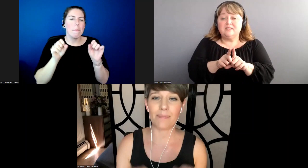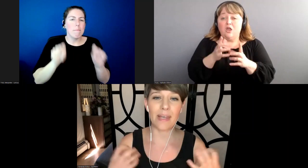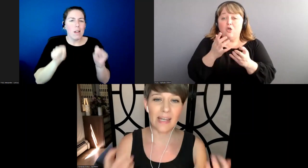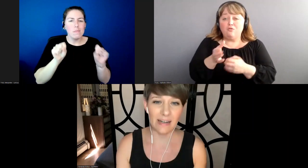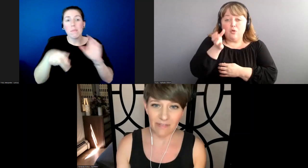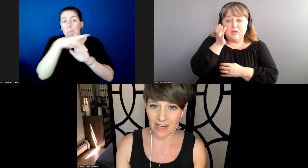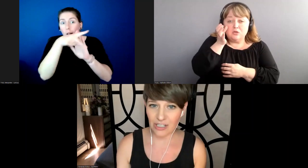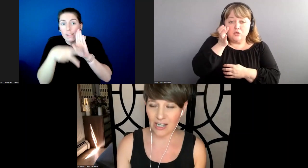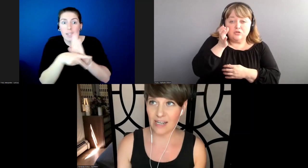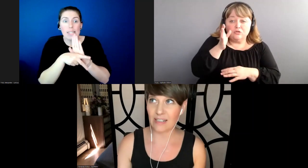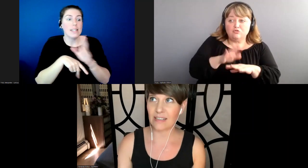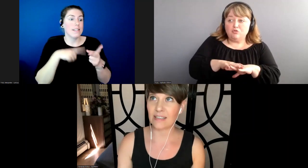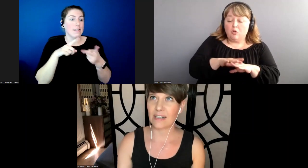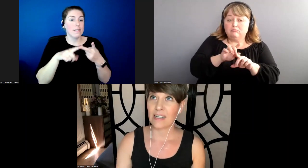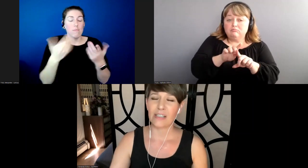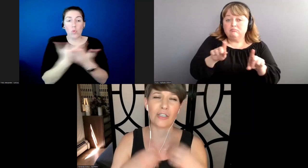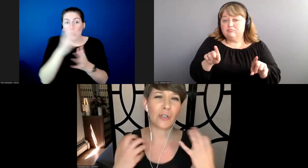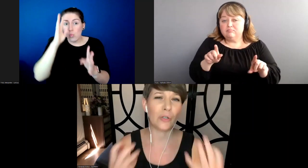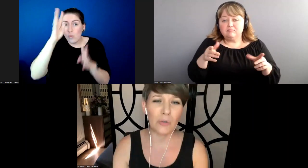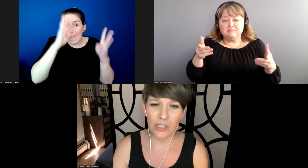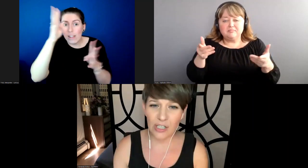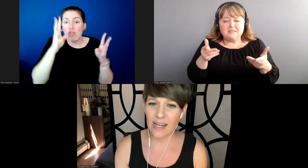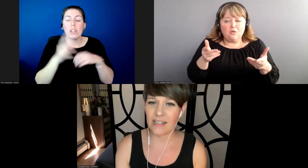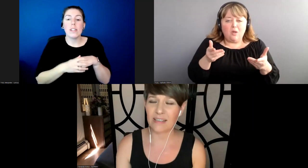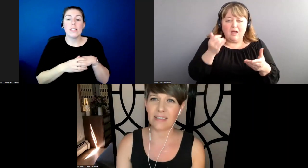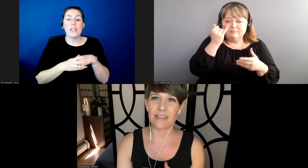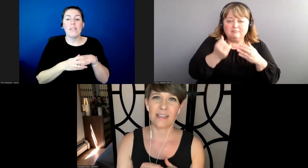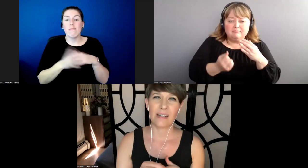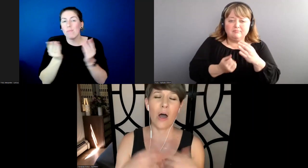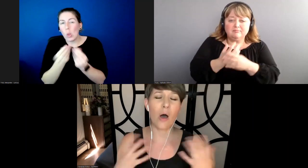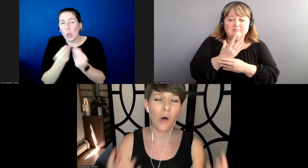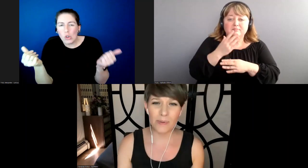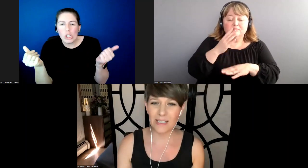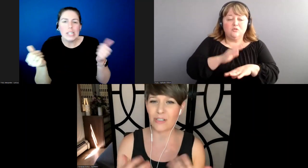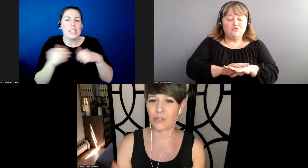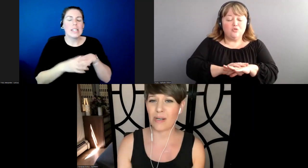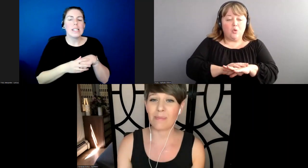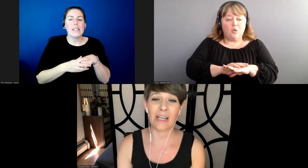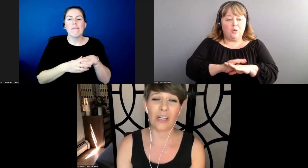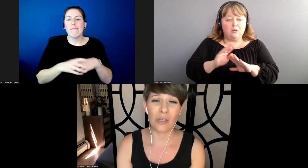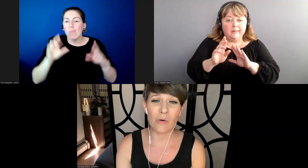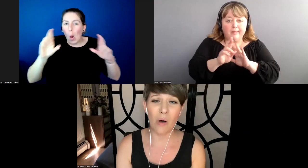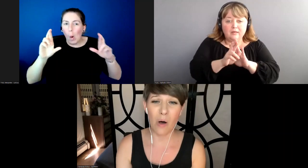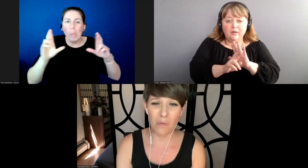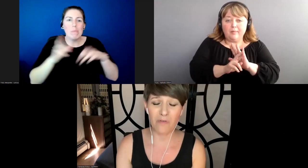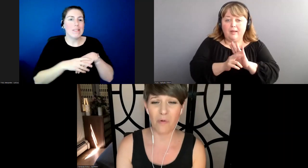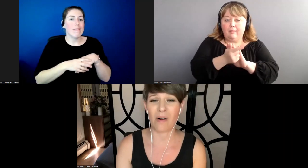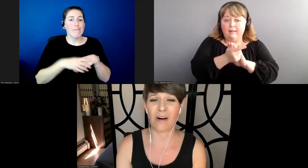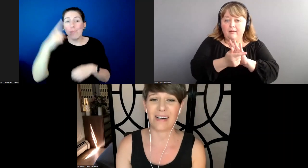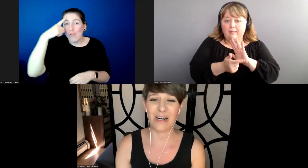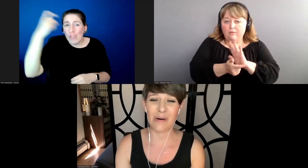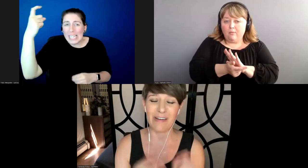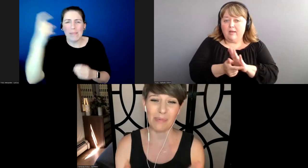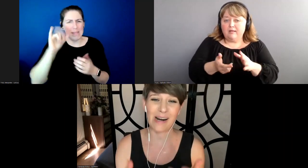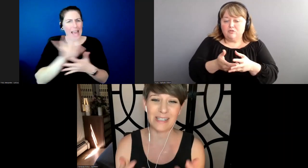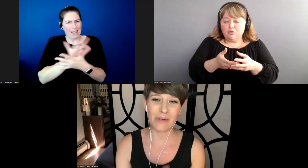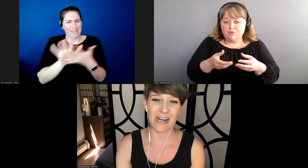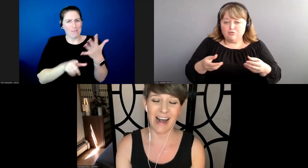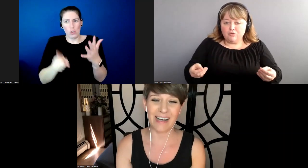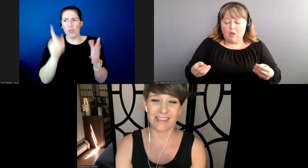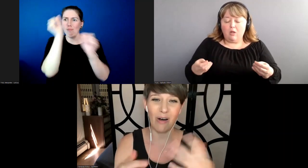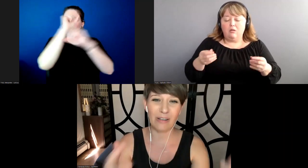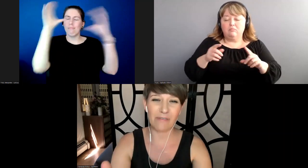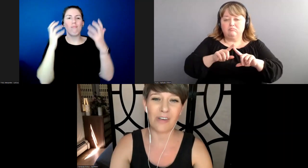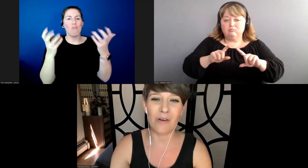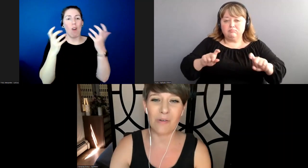policy innovations, solutions, hopes and dreams that you hope for. You know, if Brenda were to